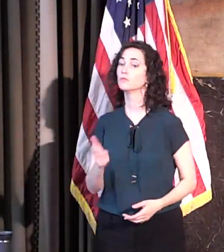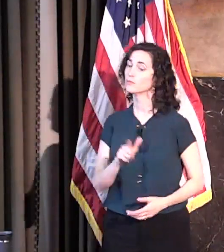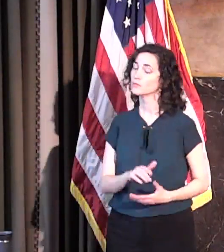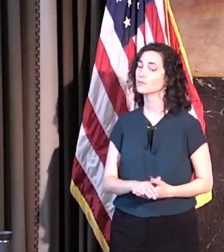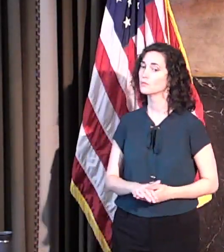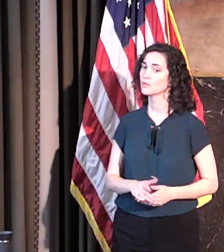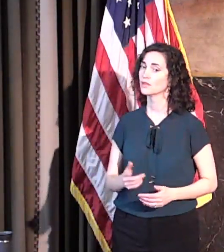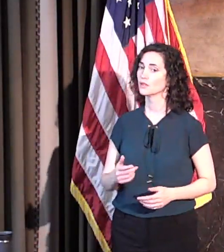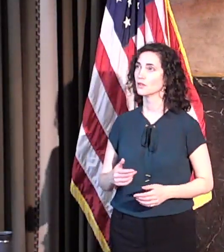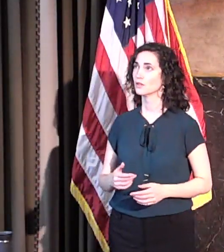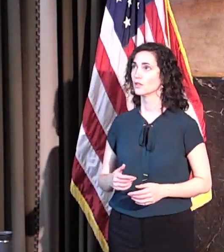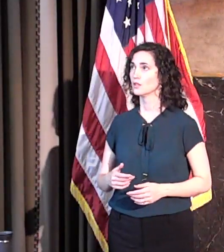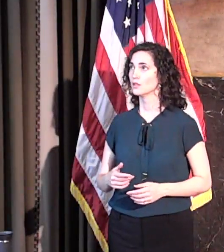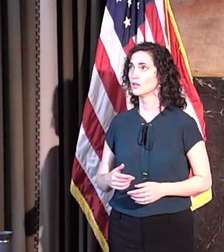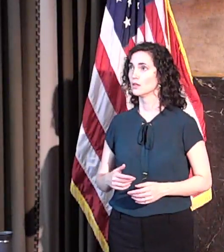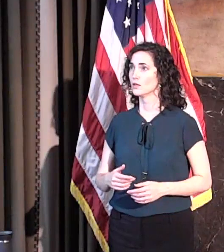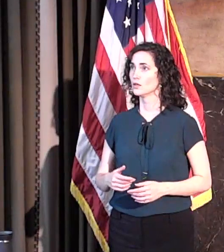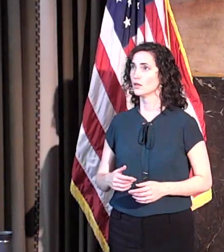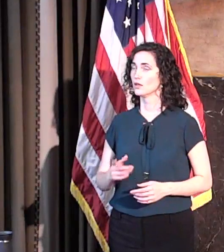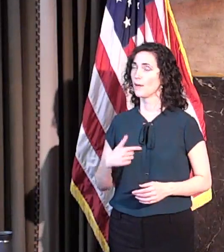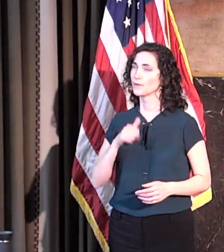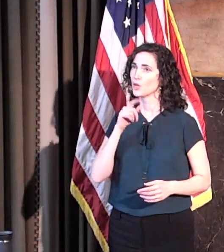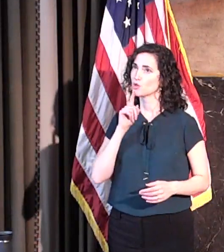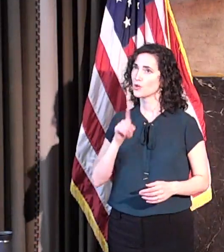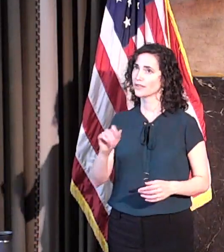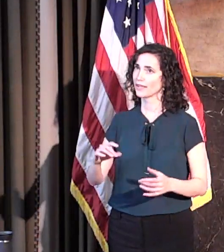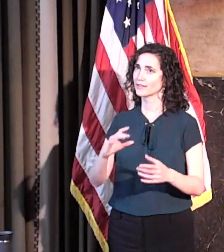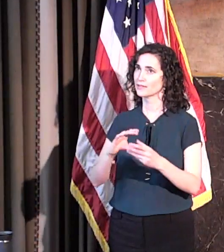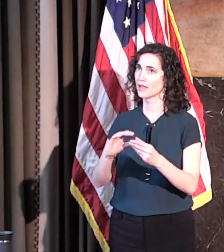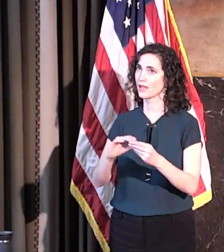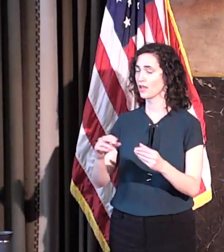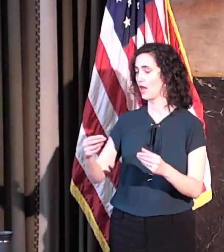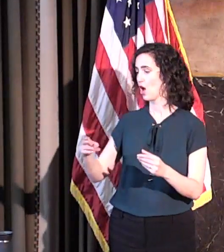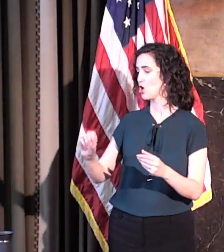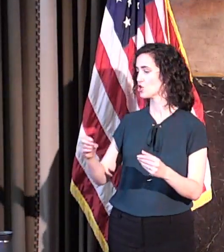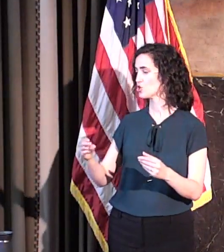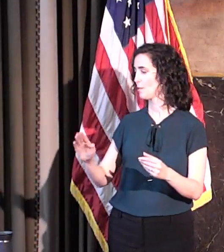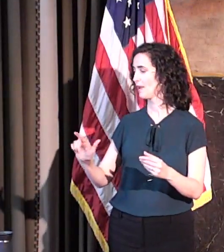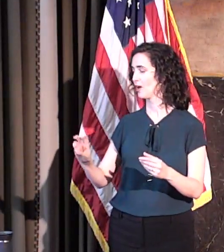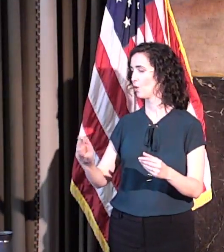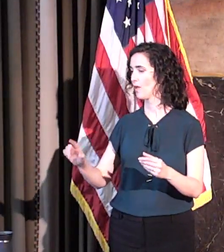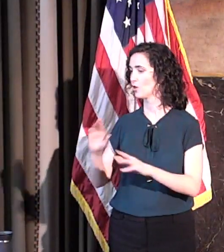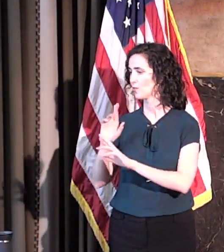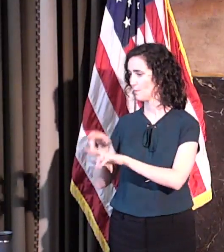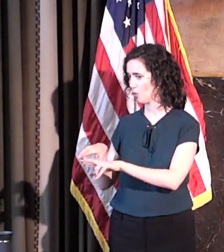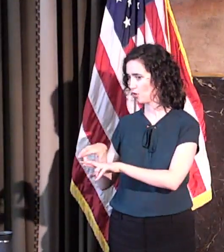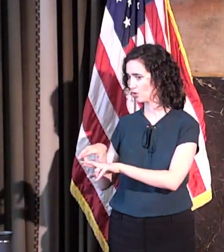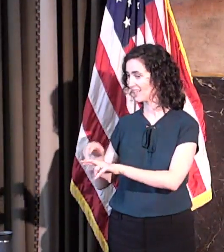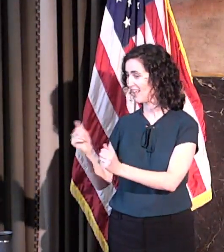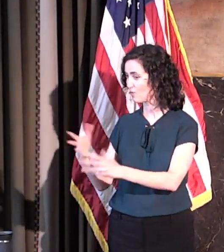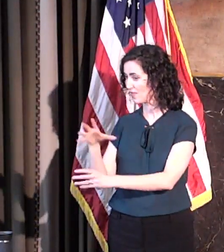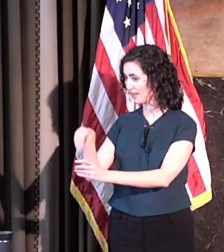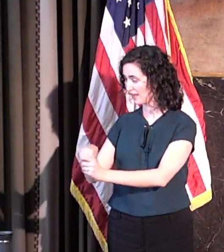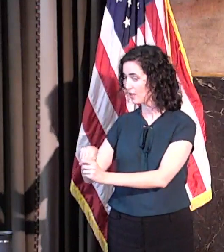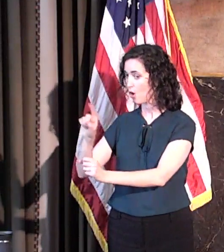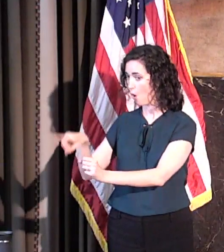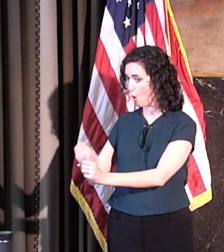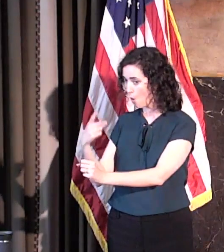not sure that it's fair to say that the only thing dealt with in the Hush-Blackwell report were things that had previously been in the